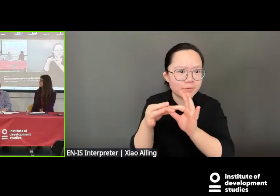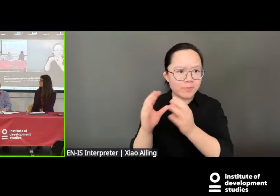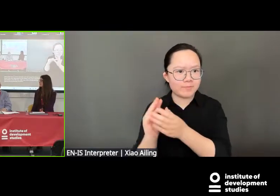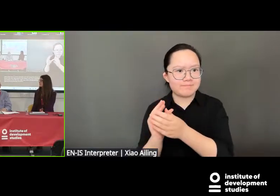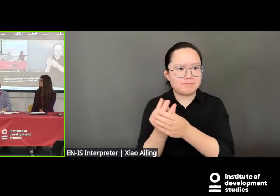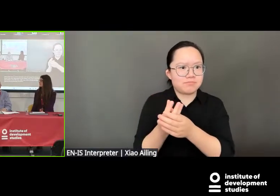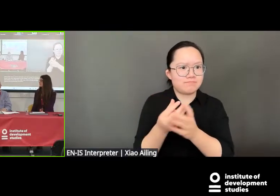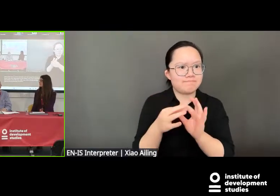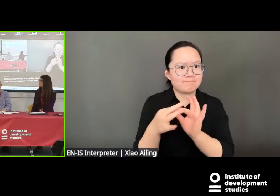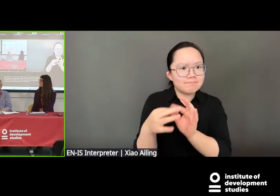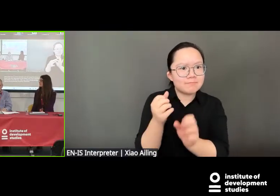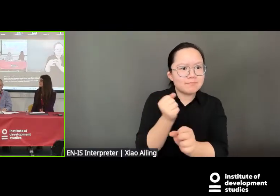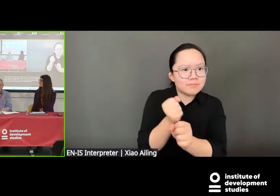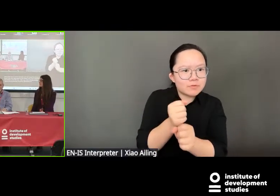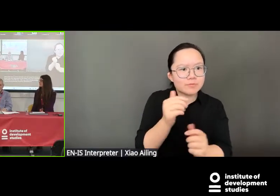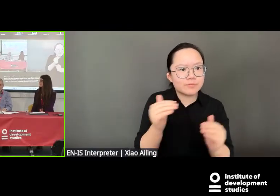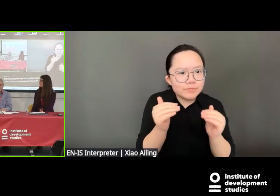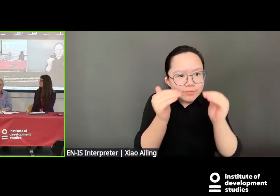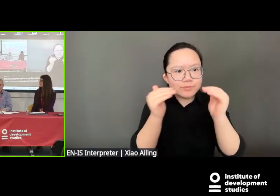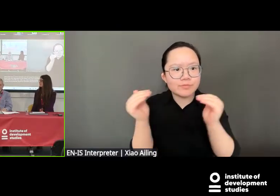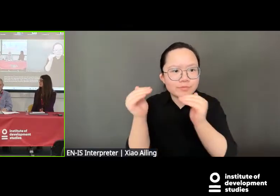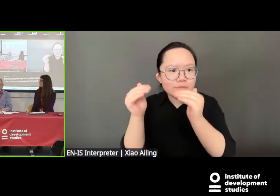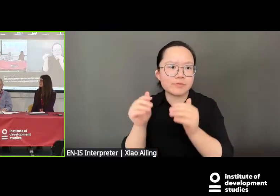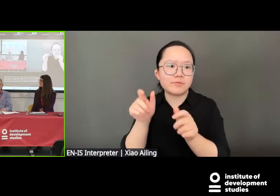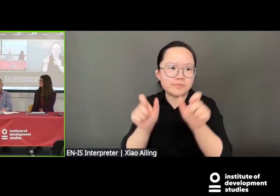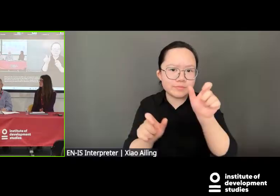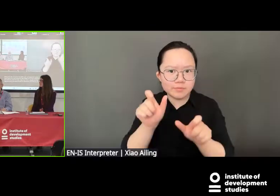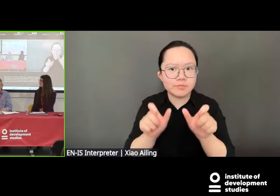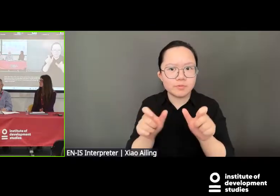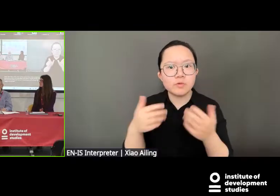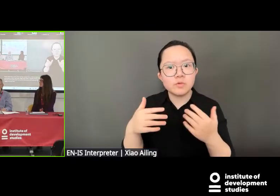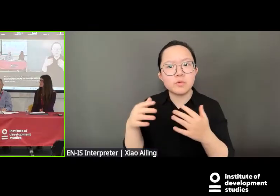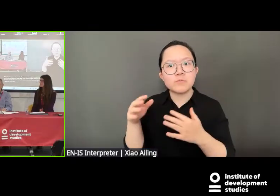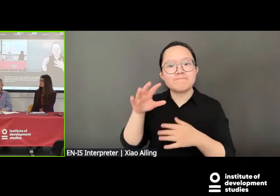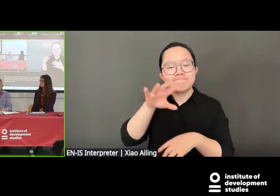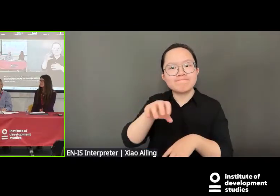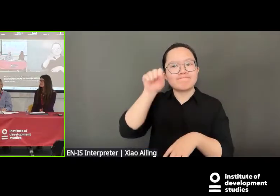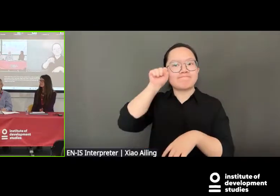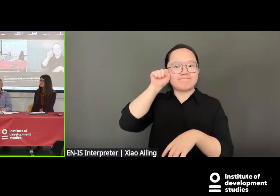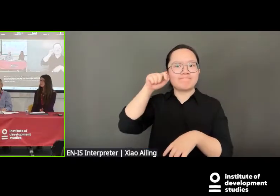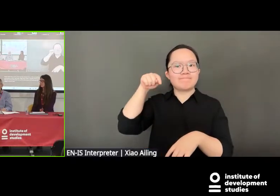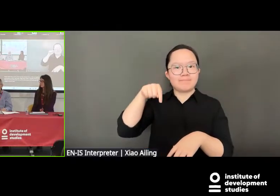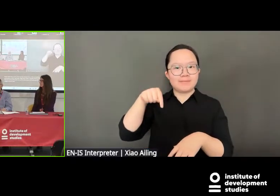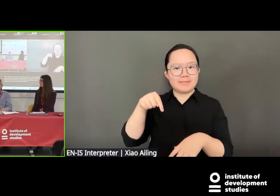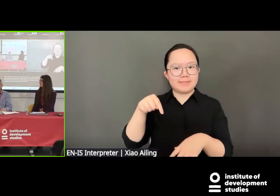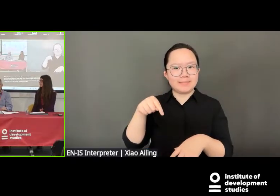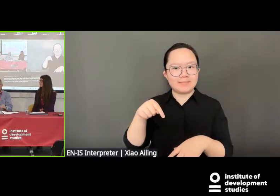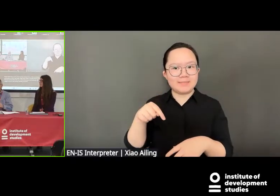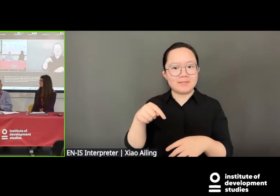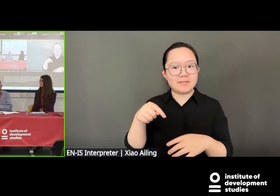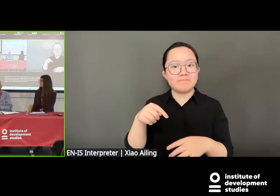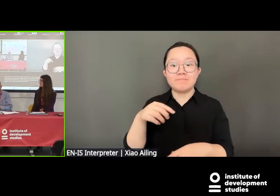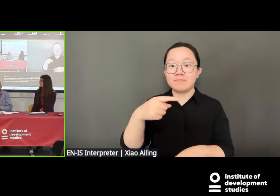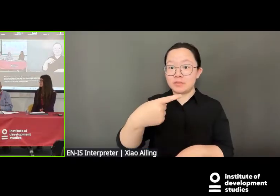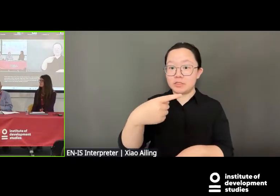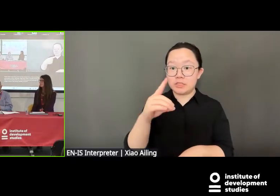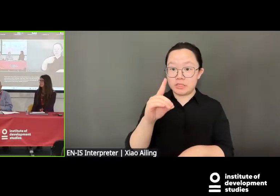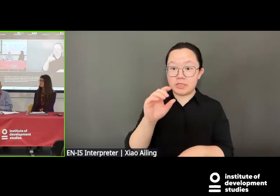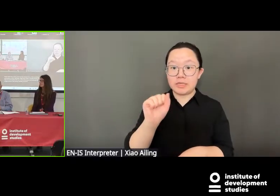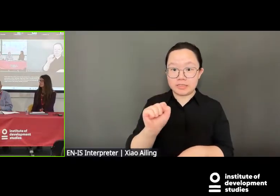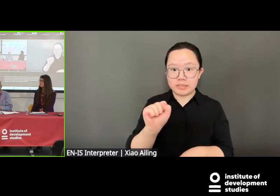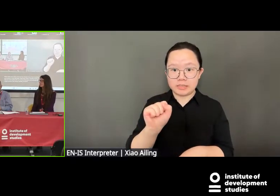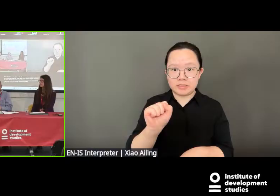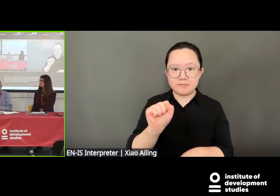created, in fact, by the Global Disability Summit that was held in London in, I think, 2018, when the then Secretary of